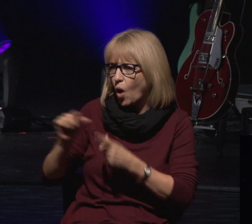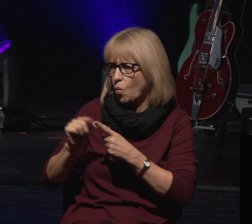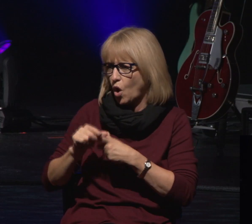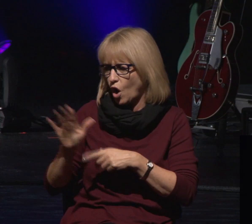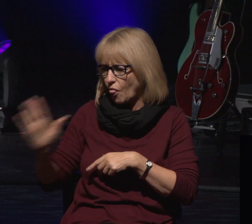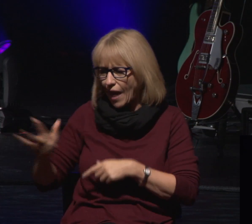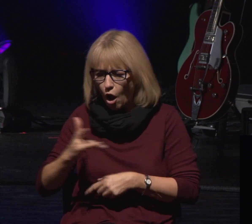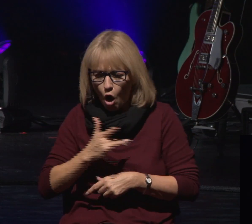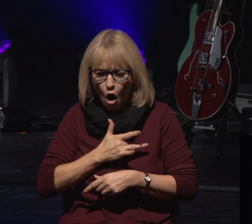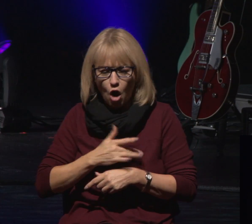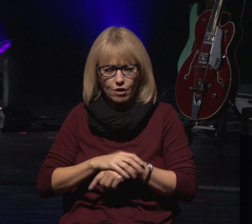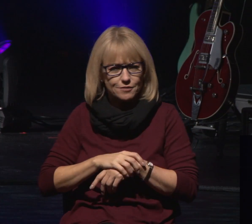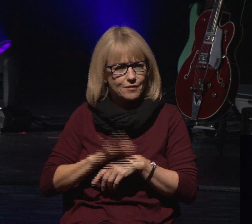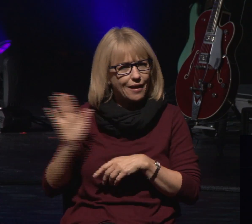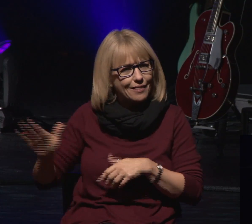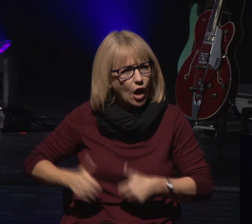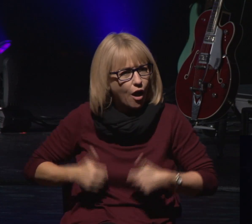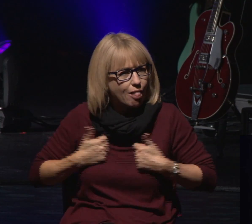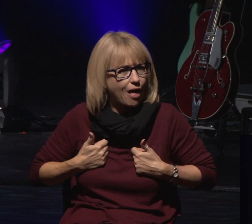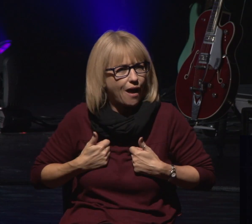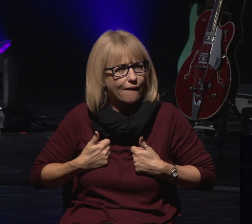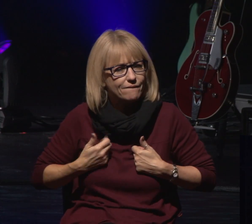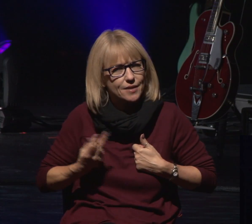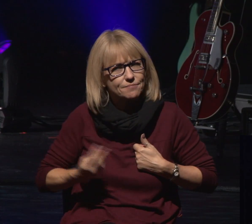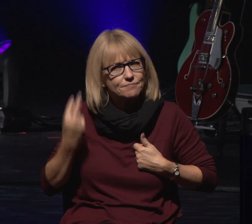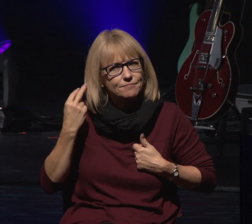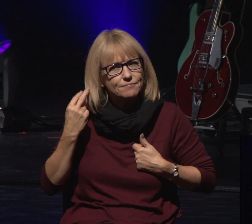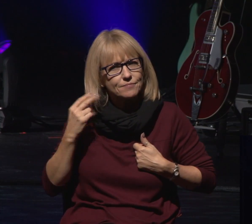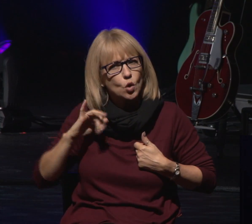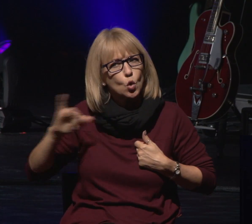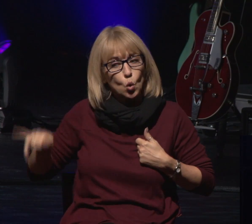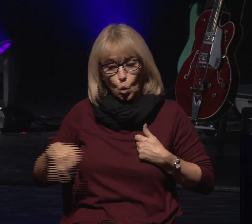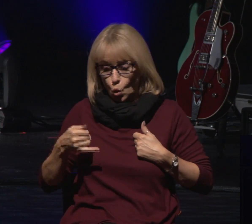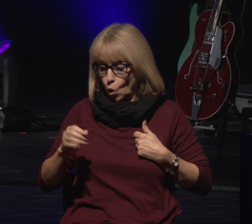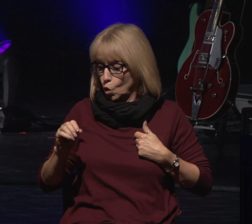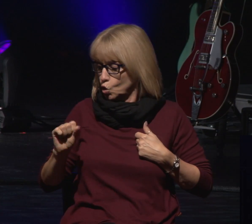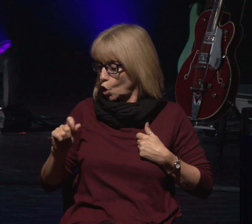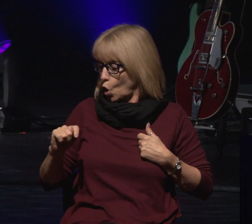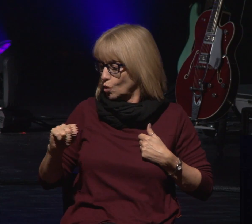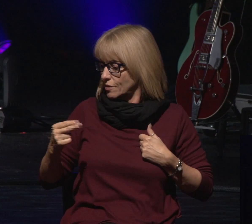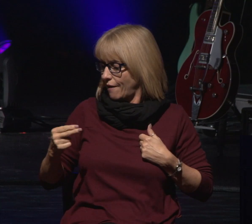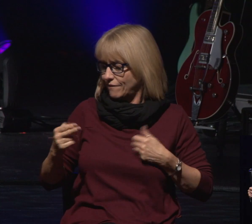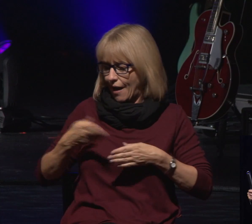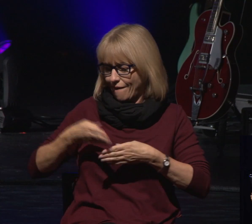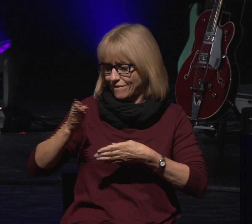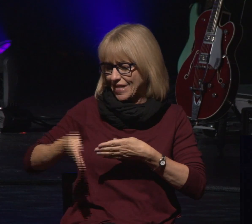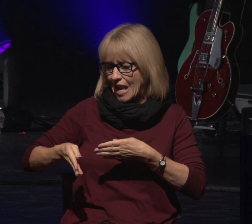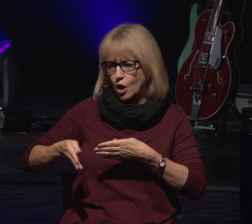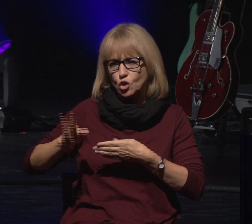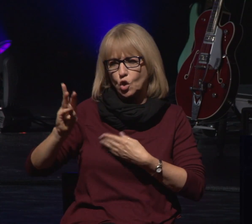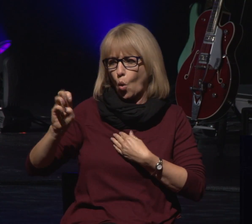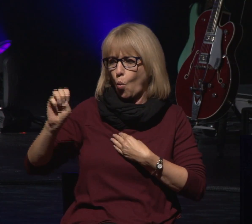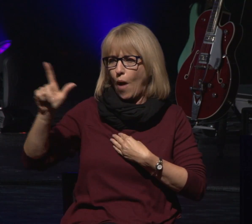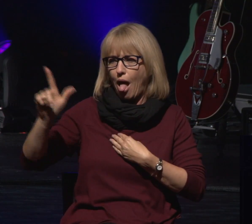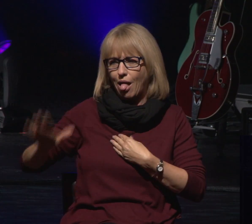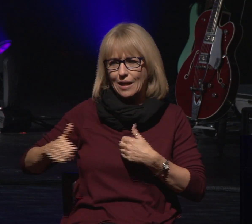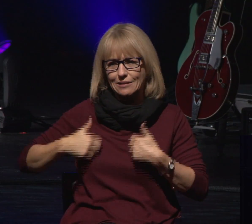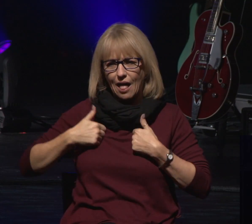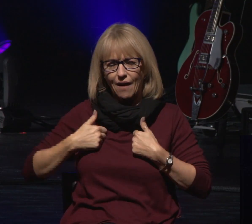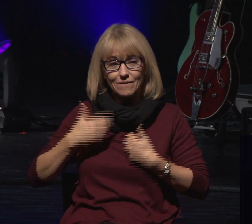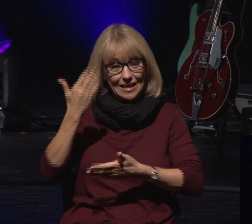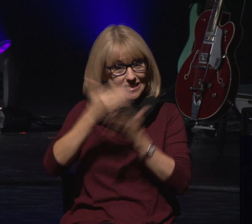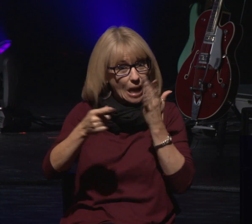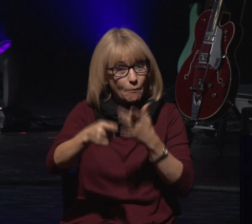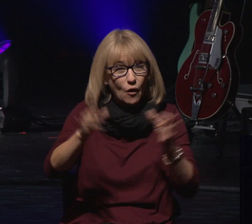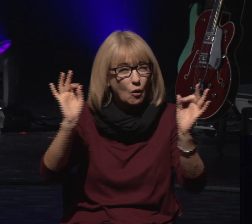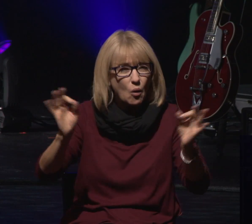that I want to pass on to others. Joseph finished well. Some of us really do well for life, and then we trip up and we fall